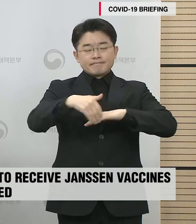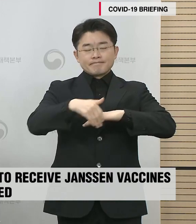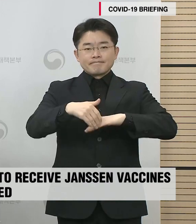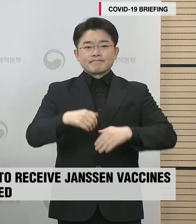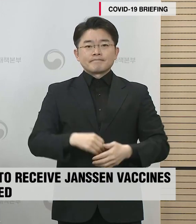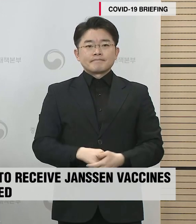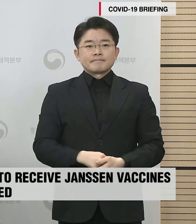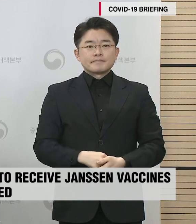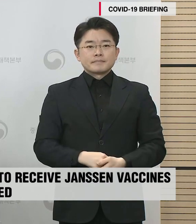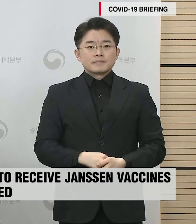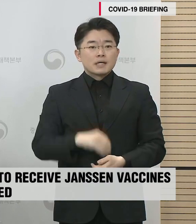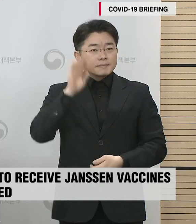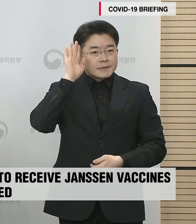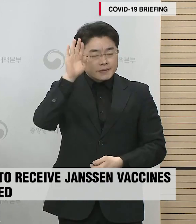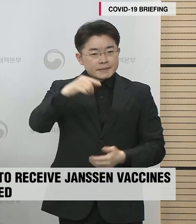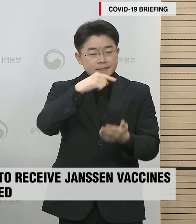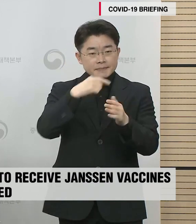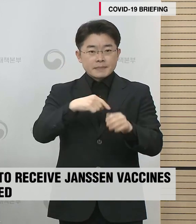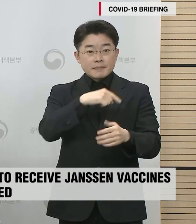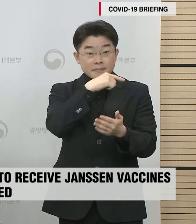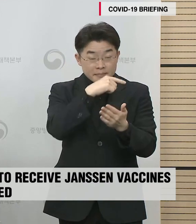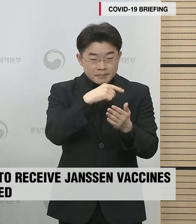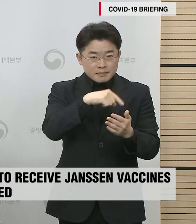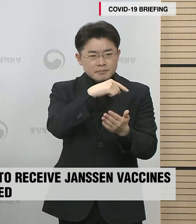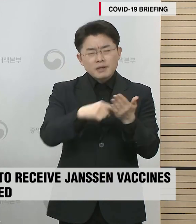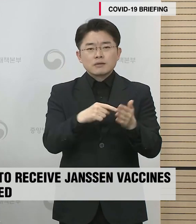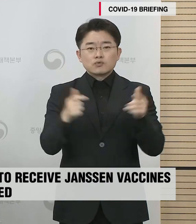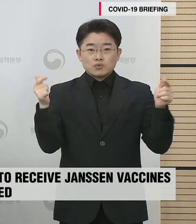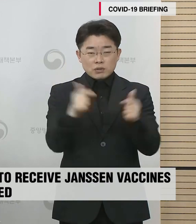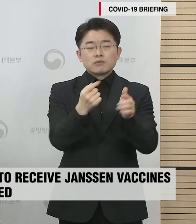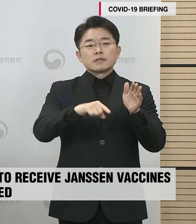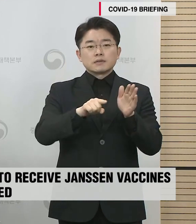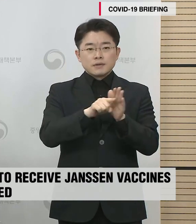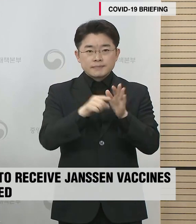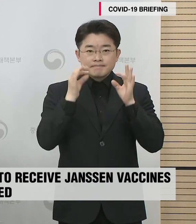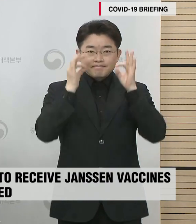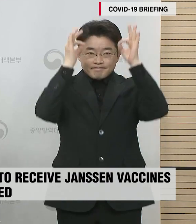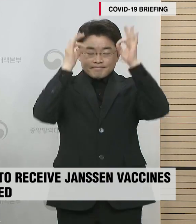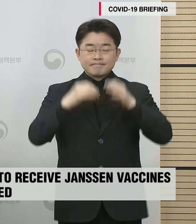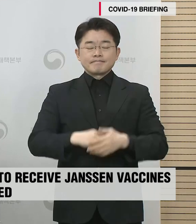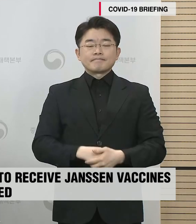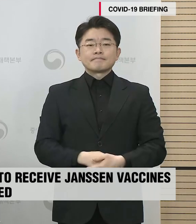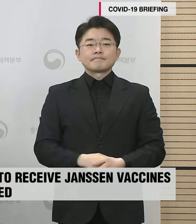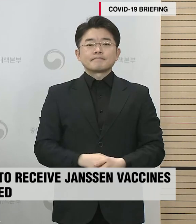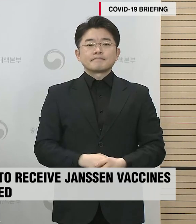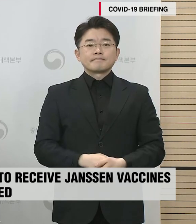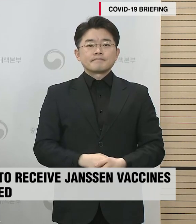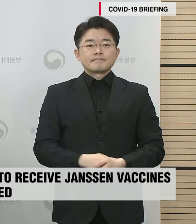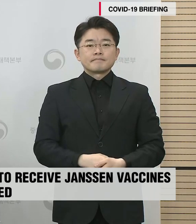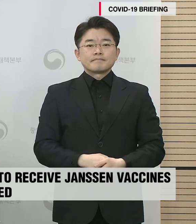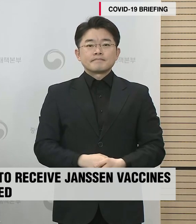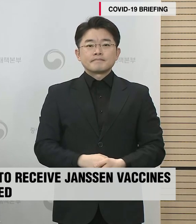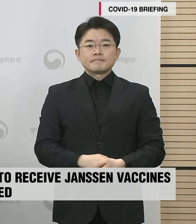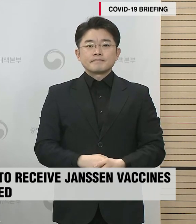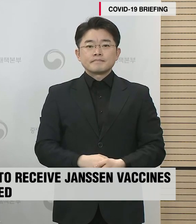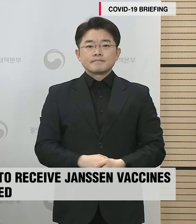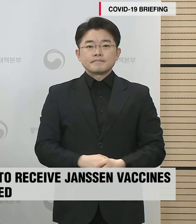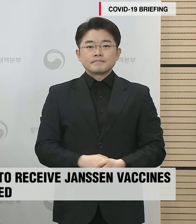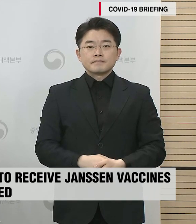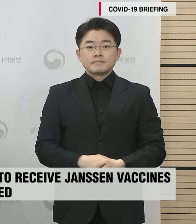relief plans for these people so that there are no gray area for welfare assistance.